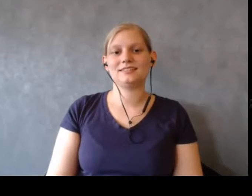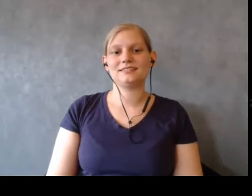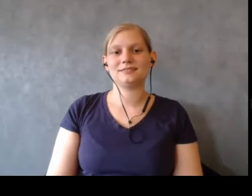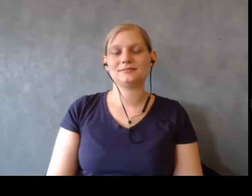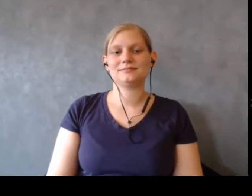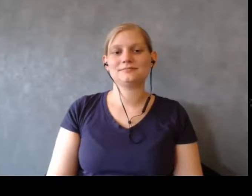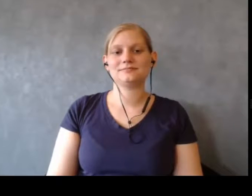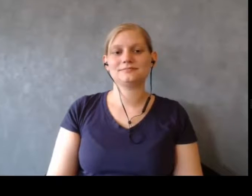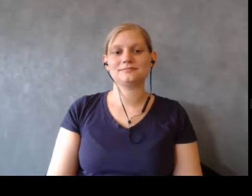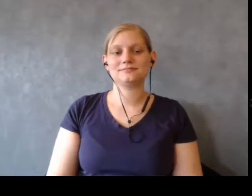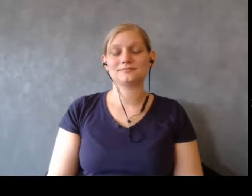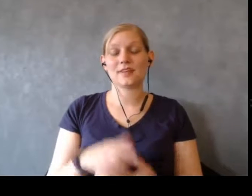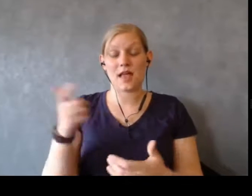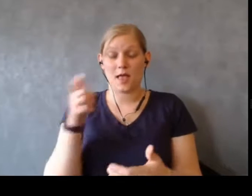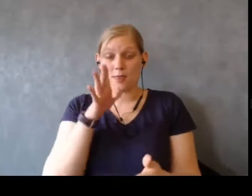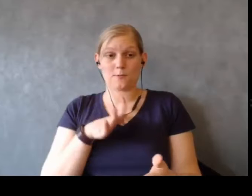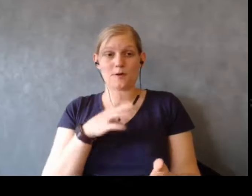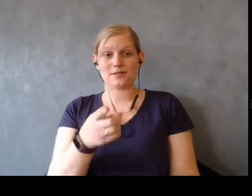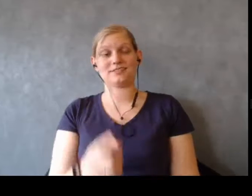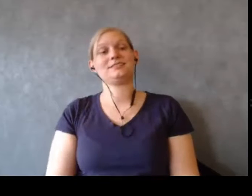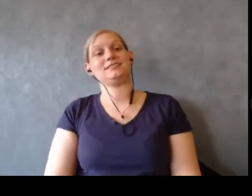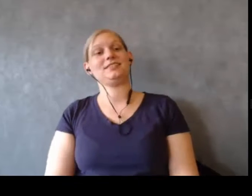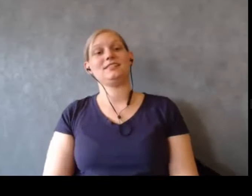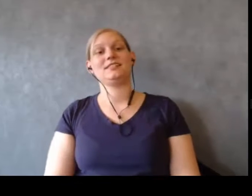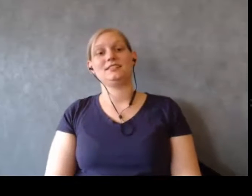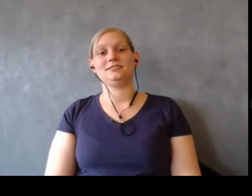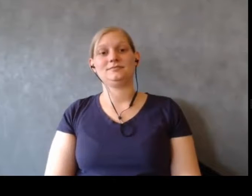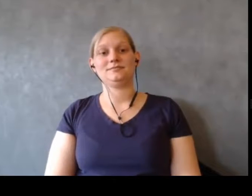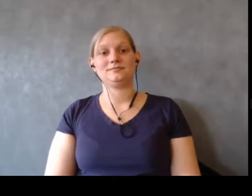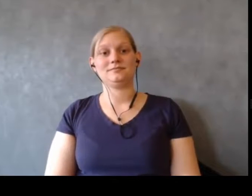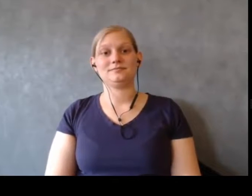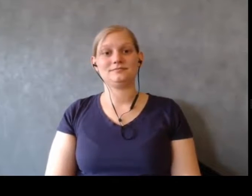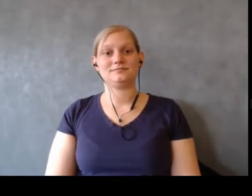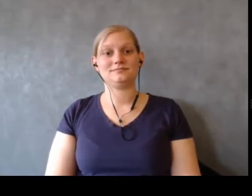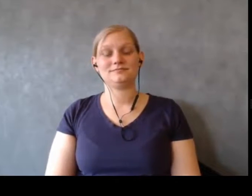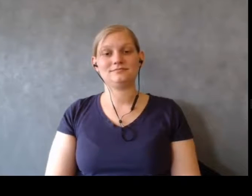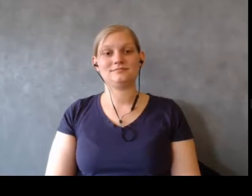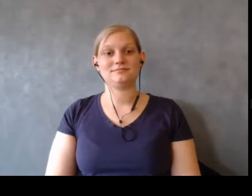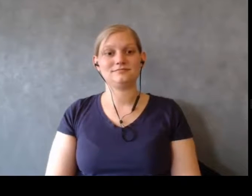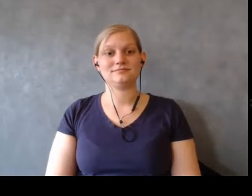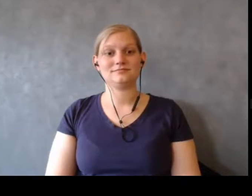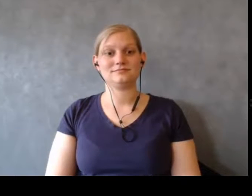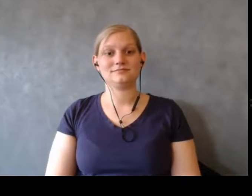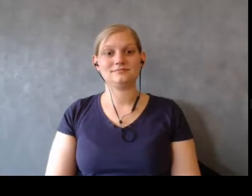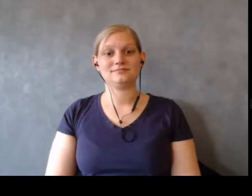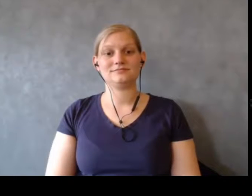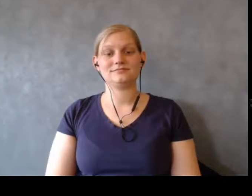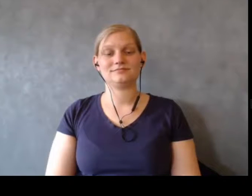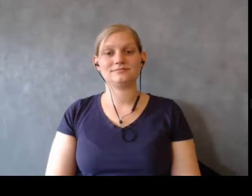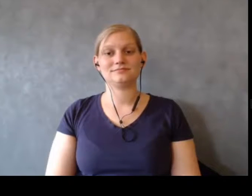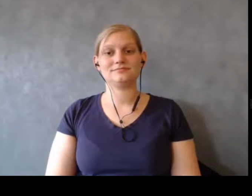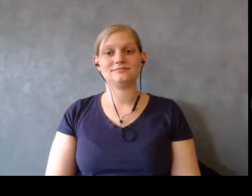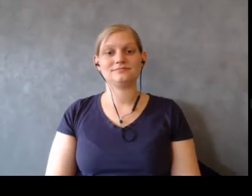with." Another woman said, "Before my husband passed, he just made me feel good. I miss the way he would make me